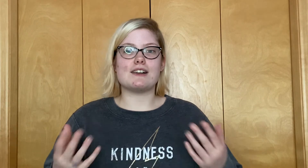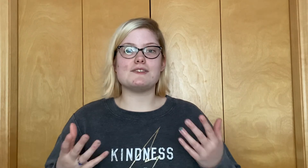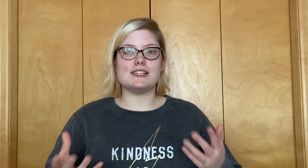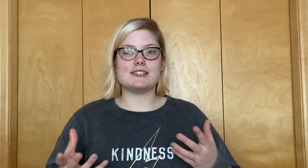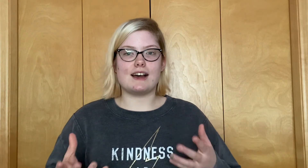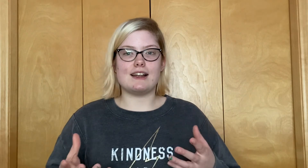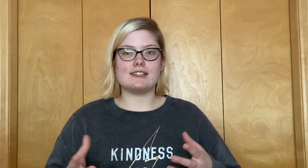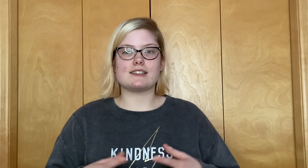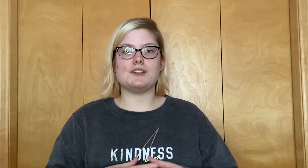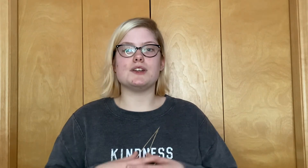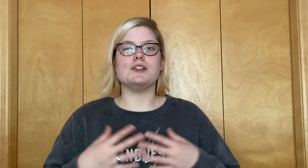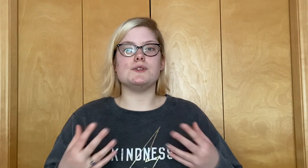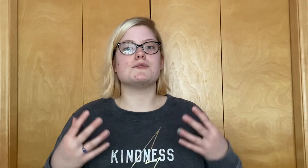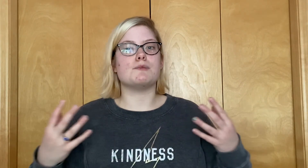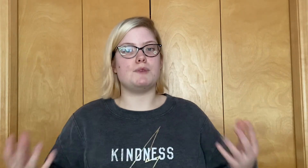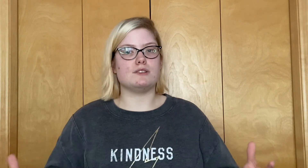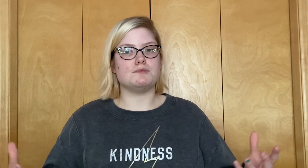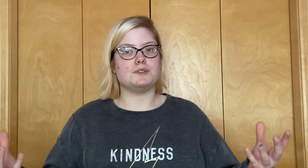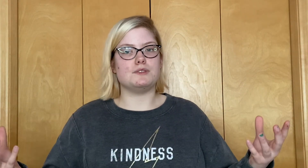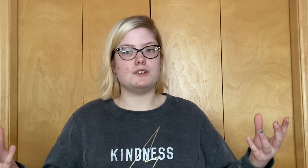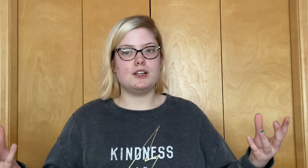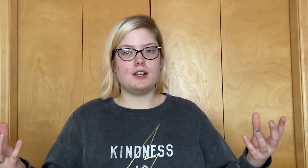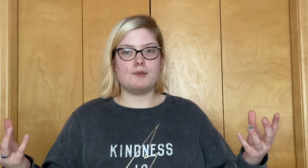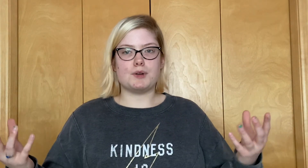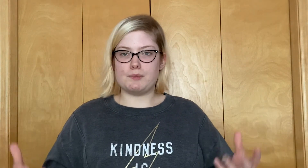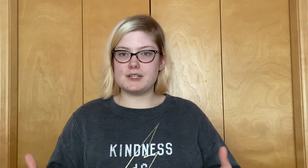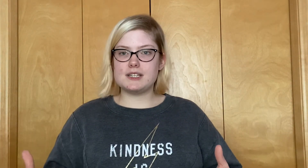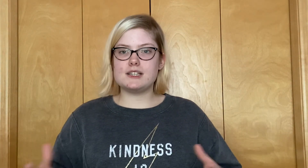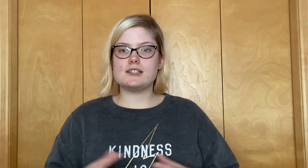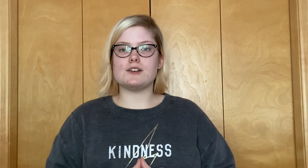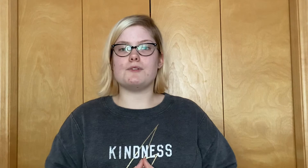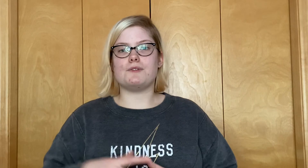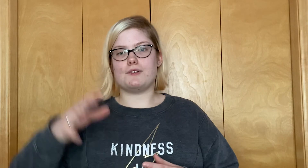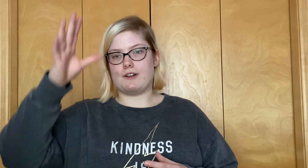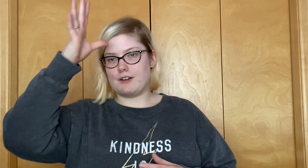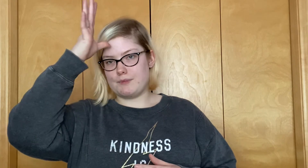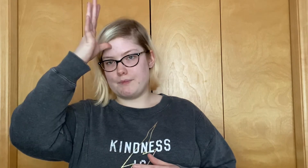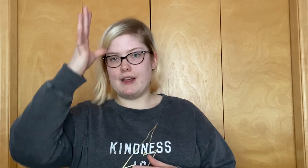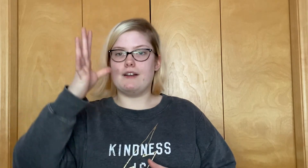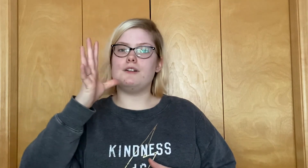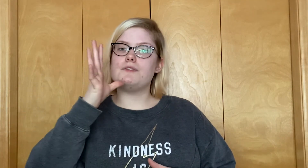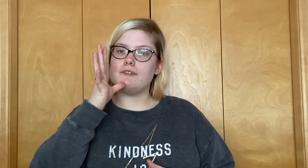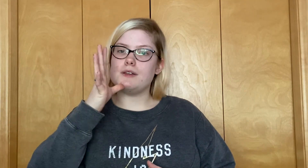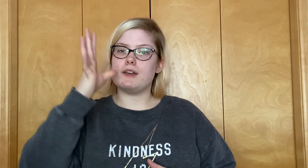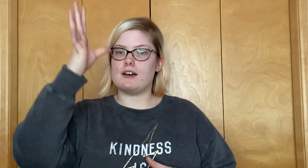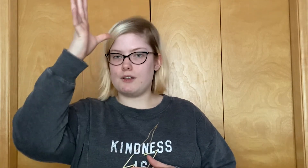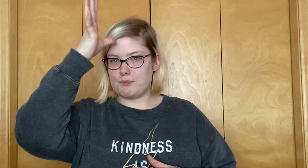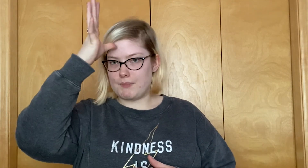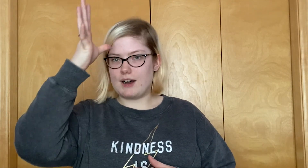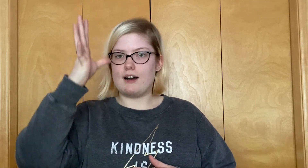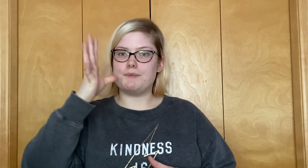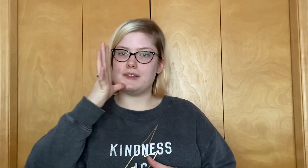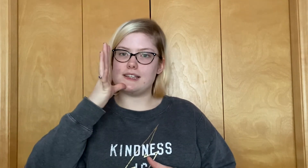these signs you can use for multiple purposes. So for male, female, mom,